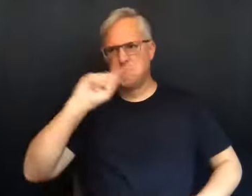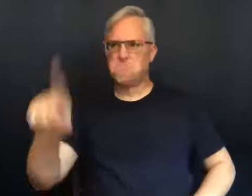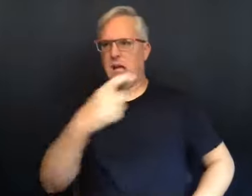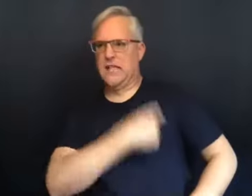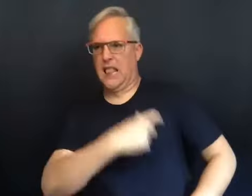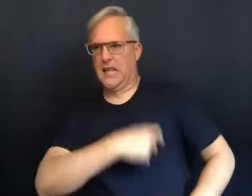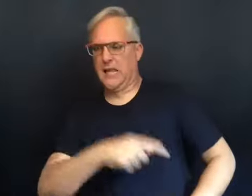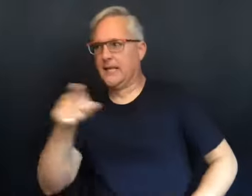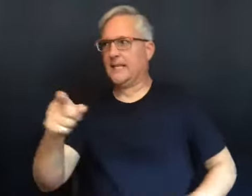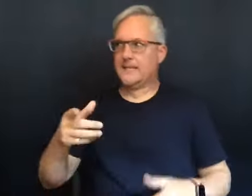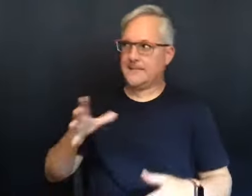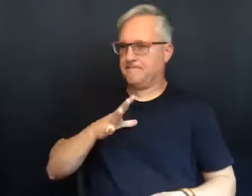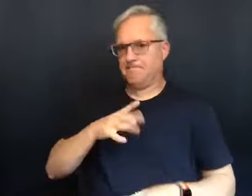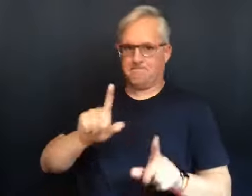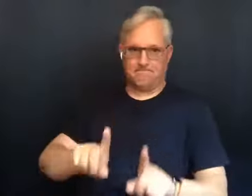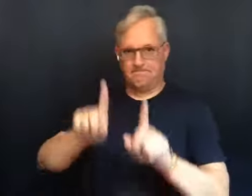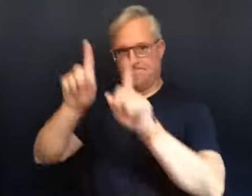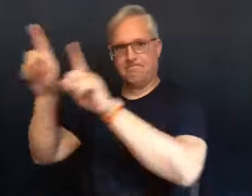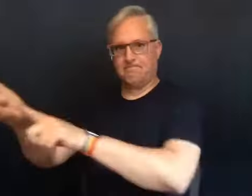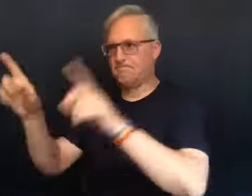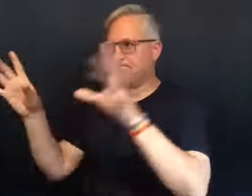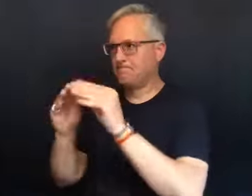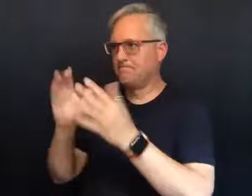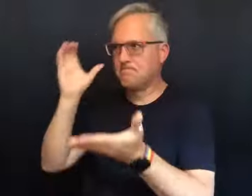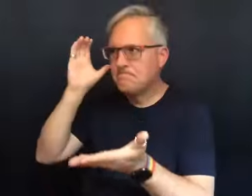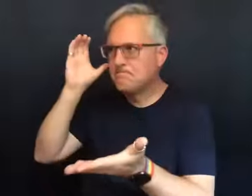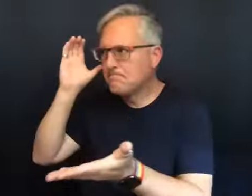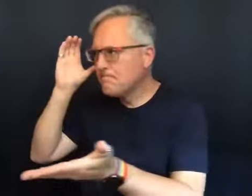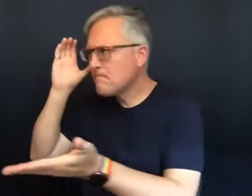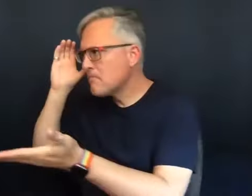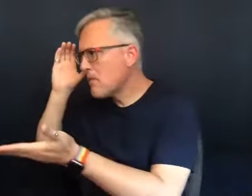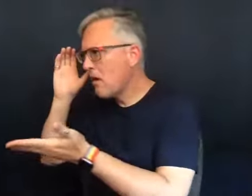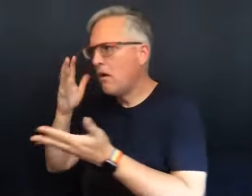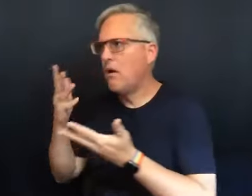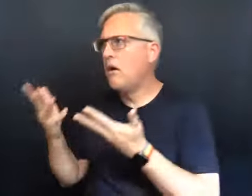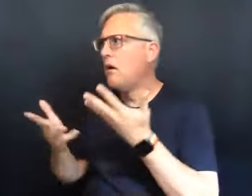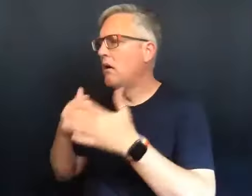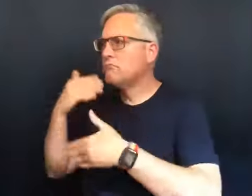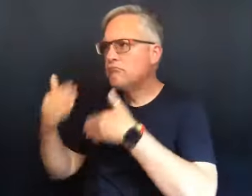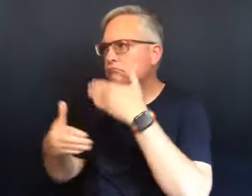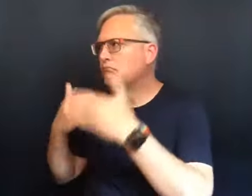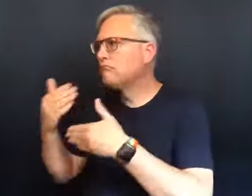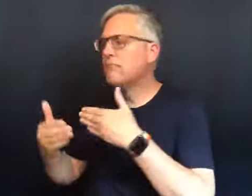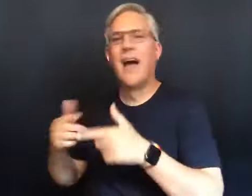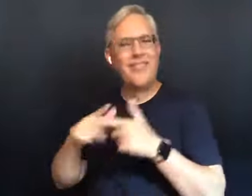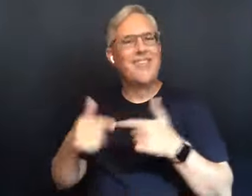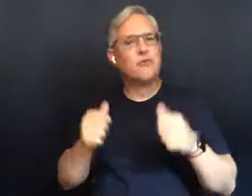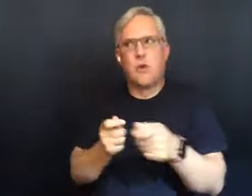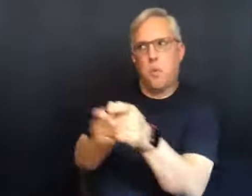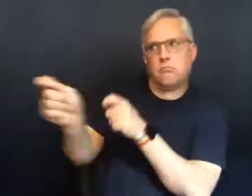do something, and they were pretty sure they knew what they should do with about half of the information. So they instructed the